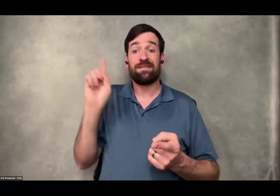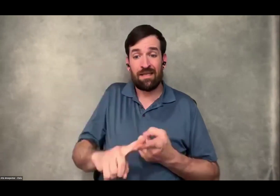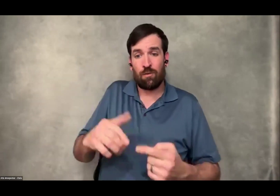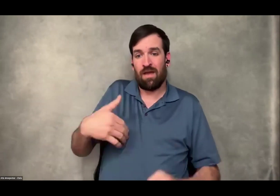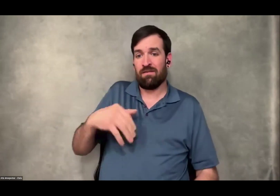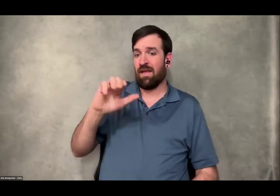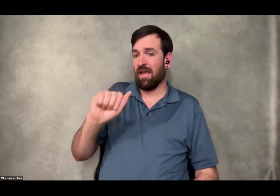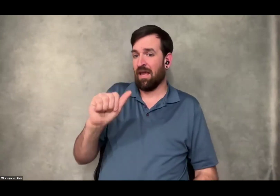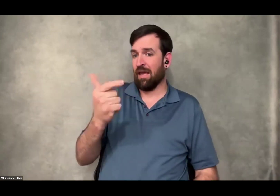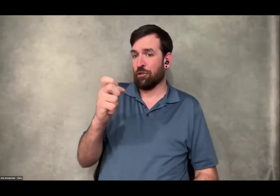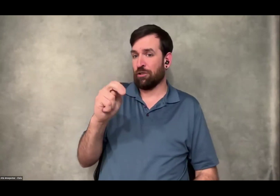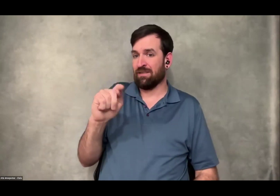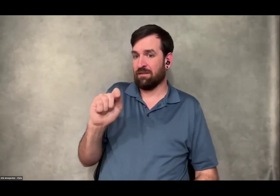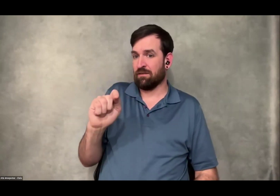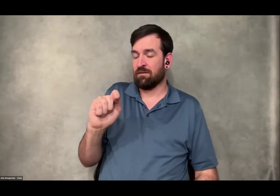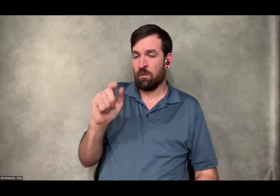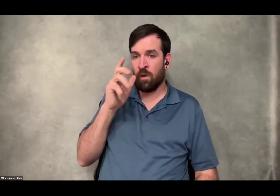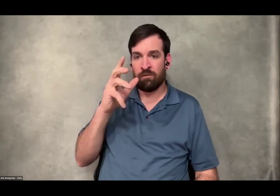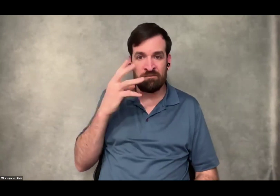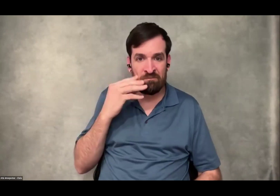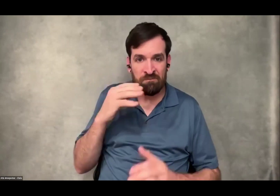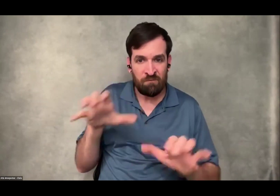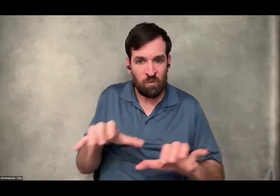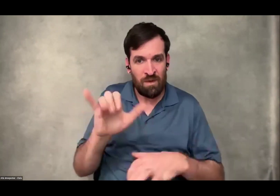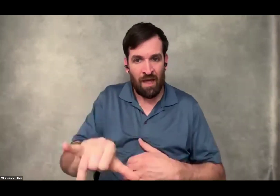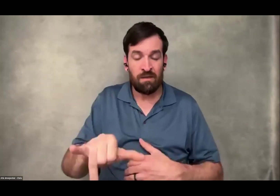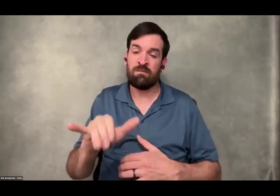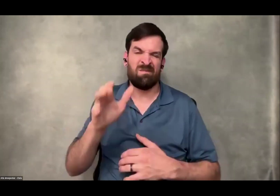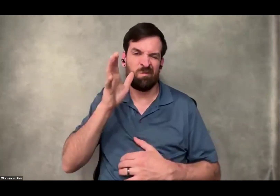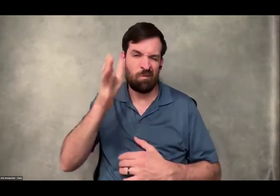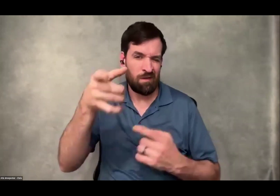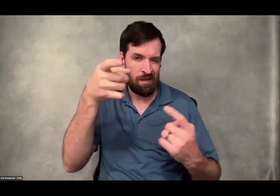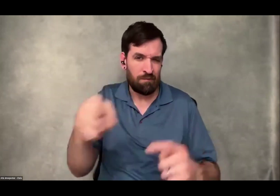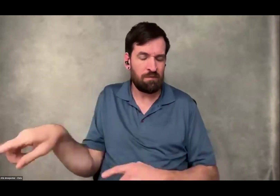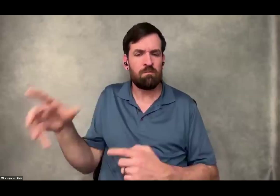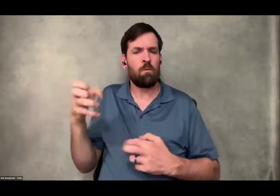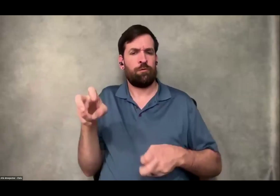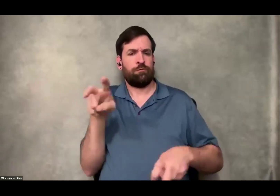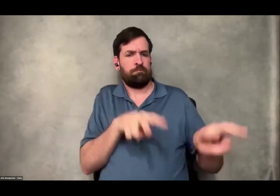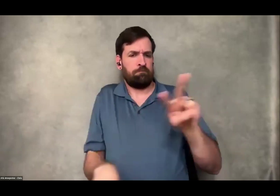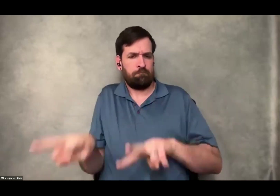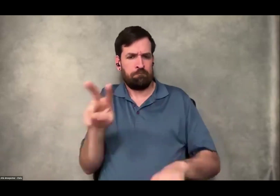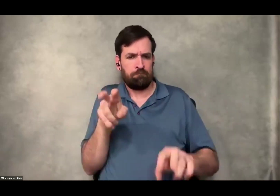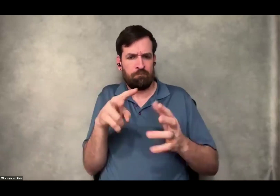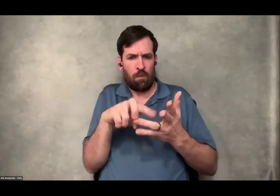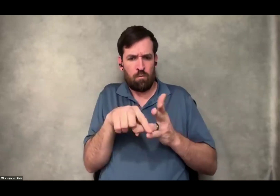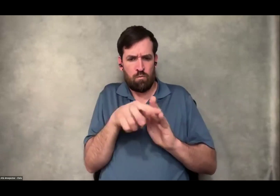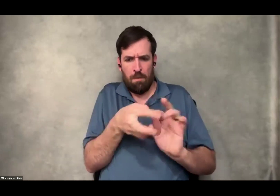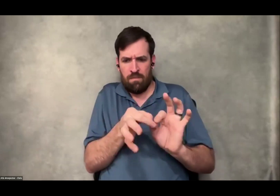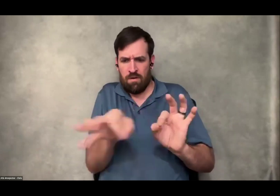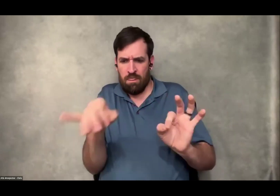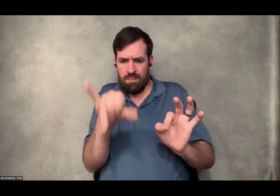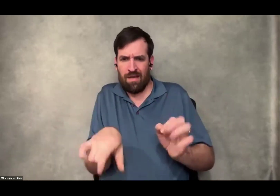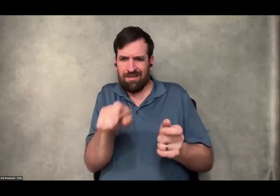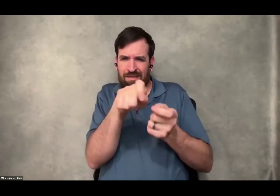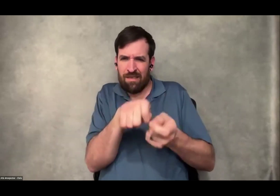that is coming, we want to look at a prompt in that detail and